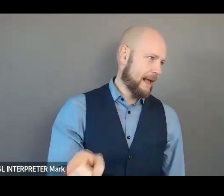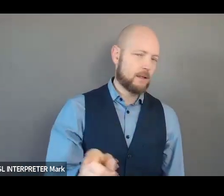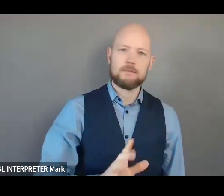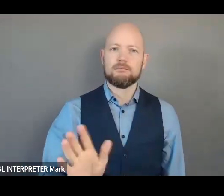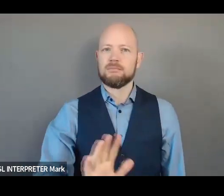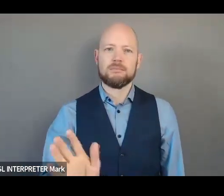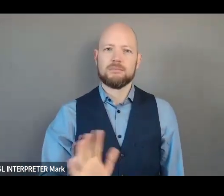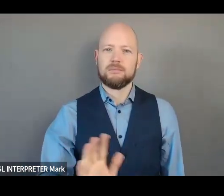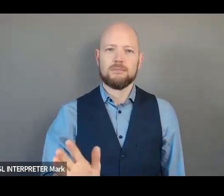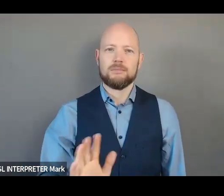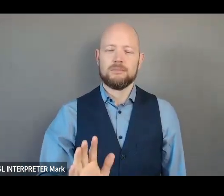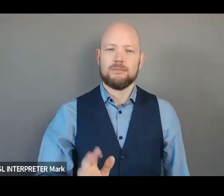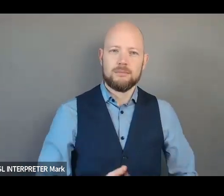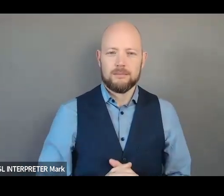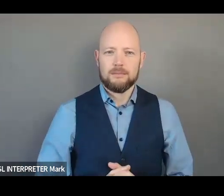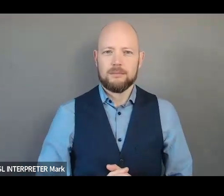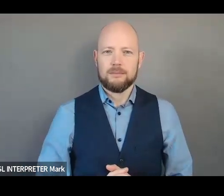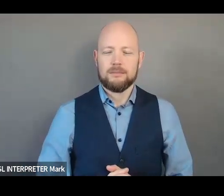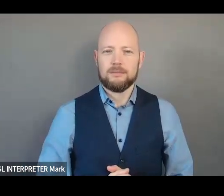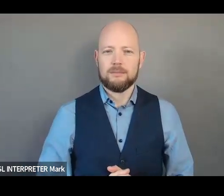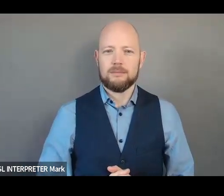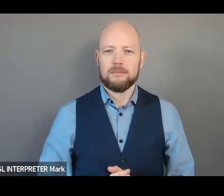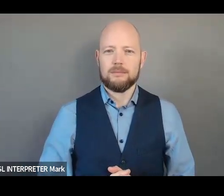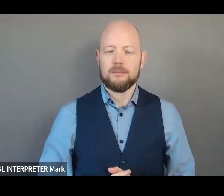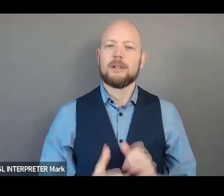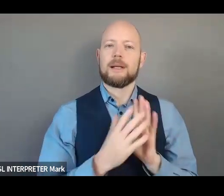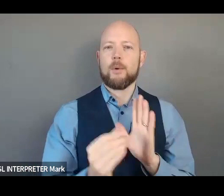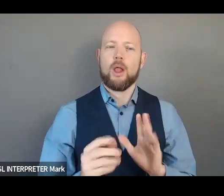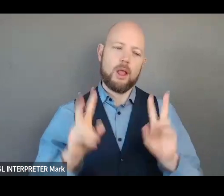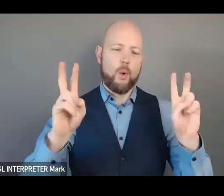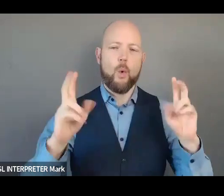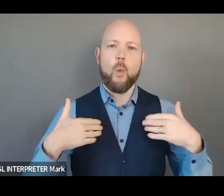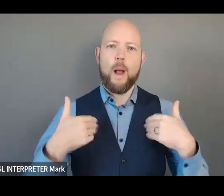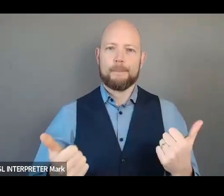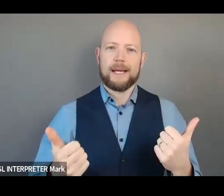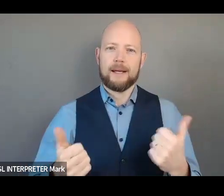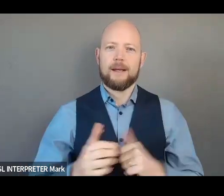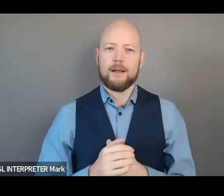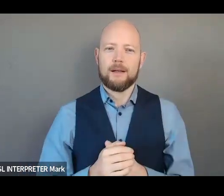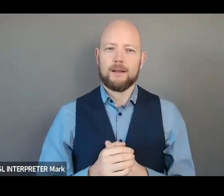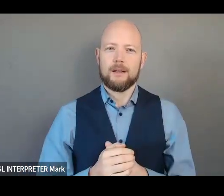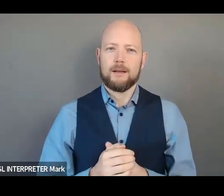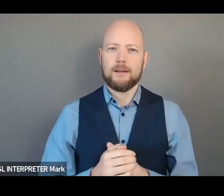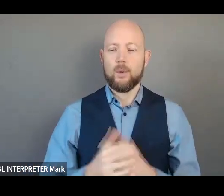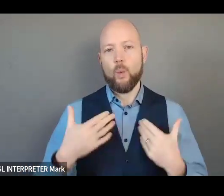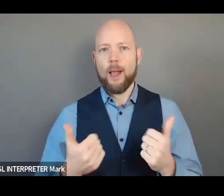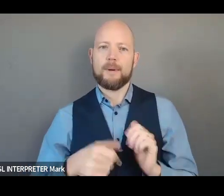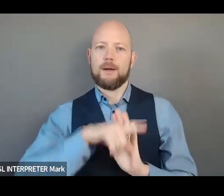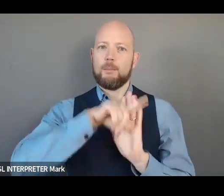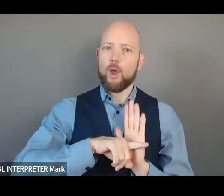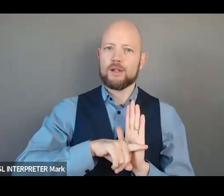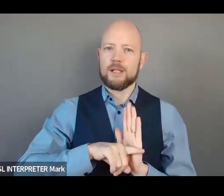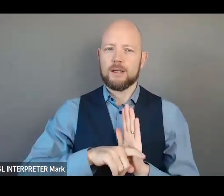some well-being, for example, is an agenda we see across a range of employers. Quite often the well-being agenda is, we're going to treat you really badly,